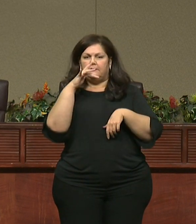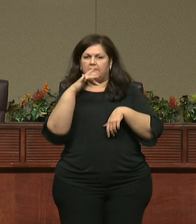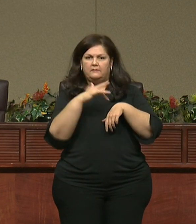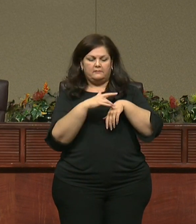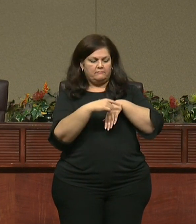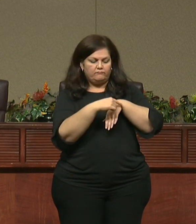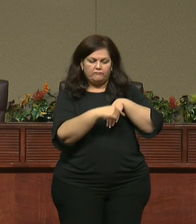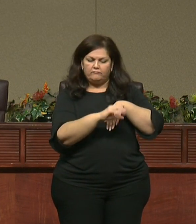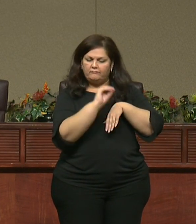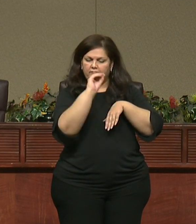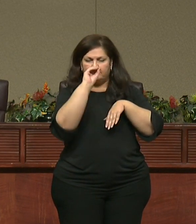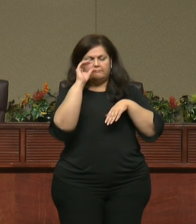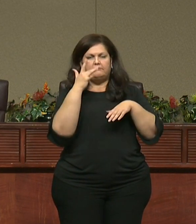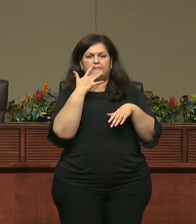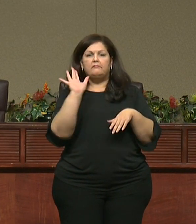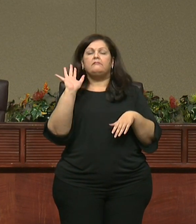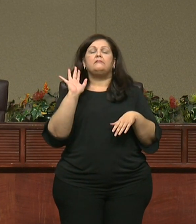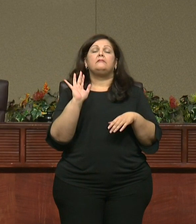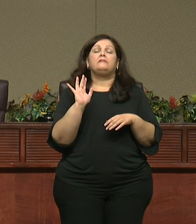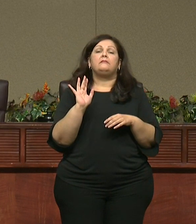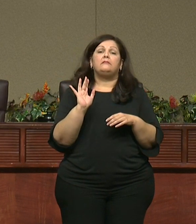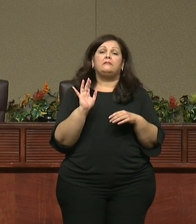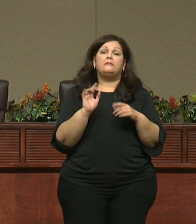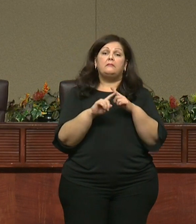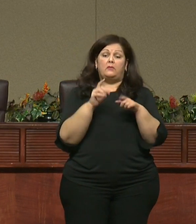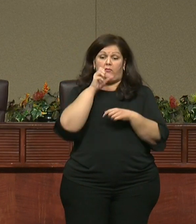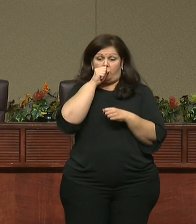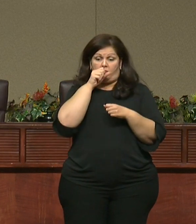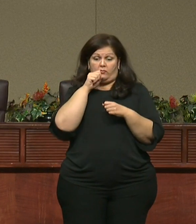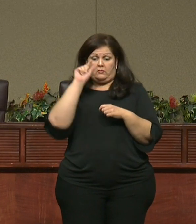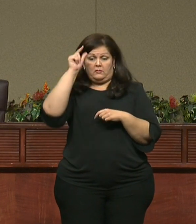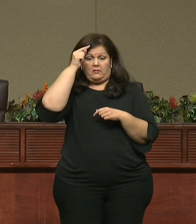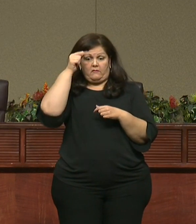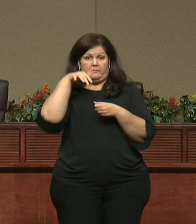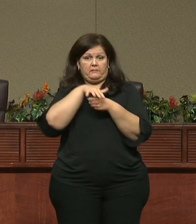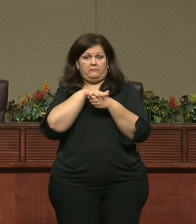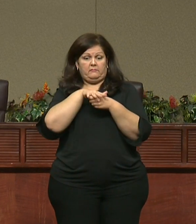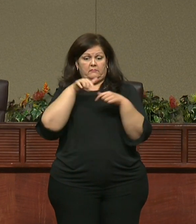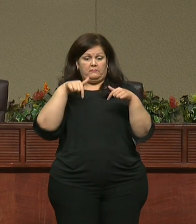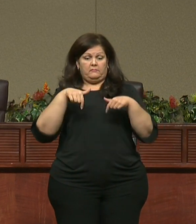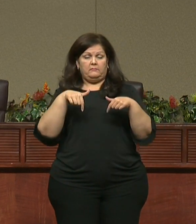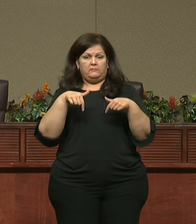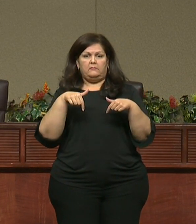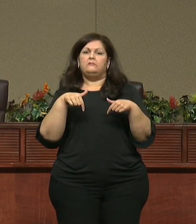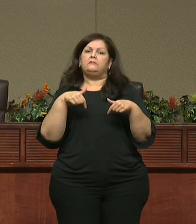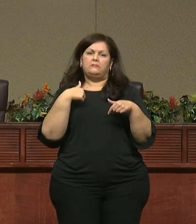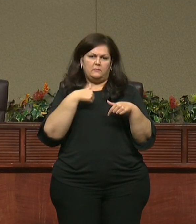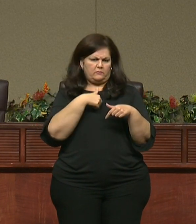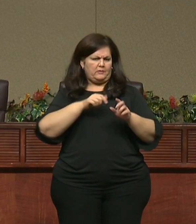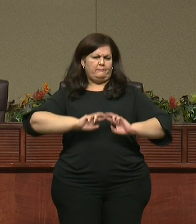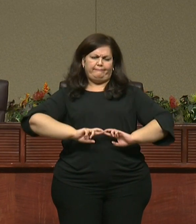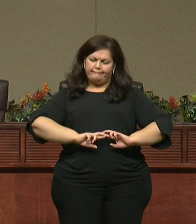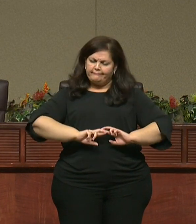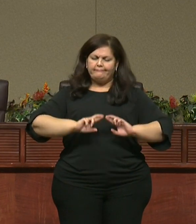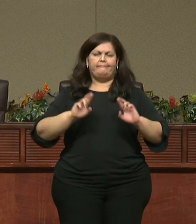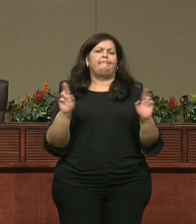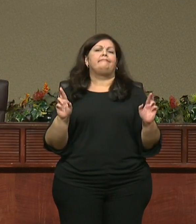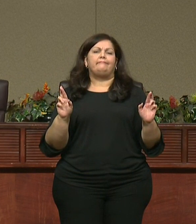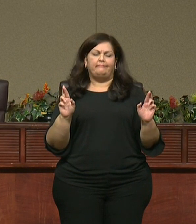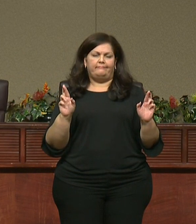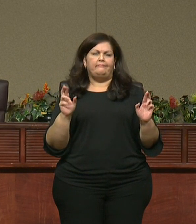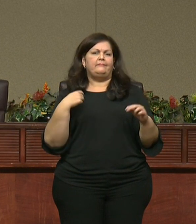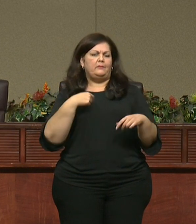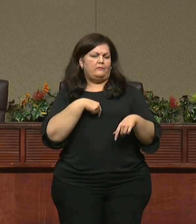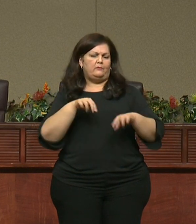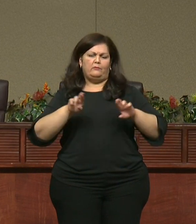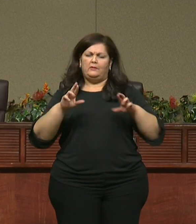landfall. But I will tell you that from an Orange County government perspective, our staff was truly ready. We were ready